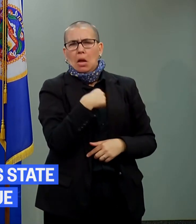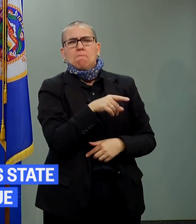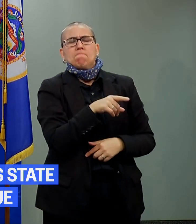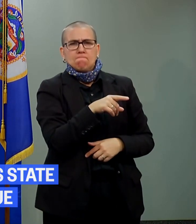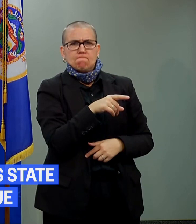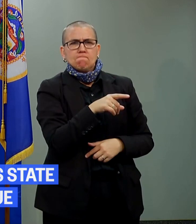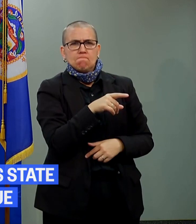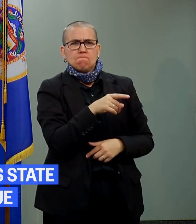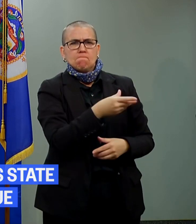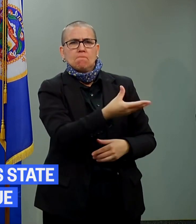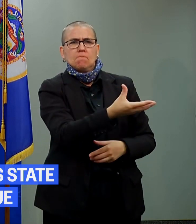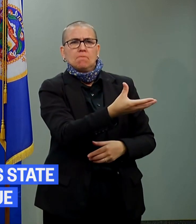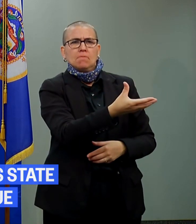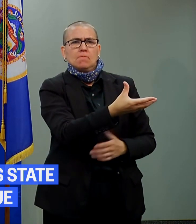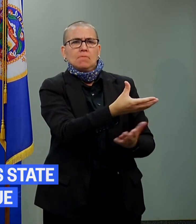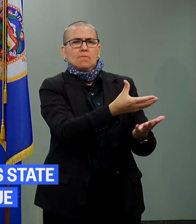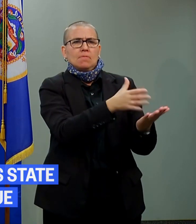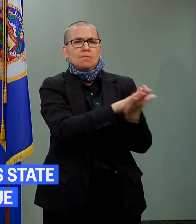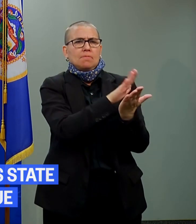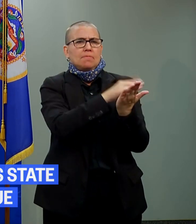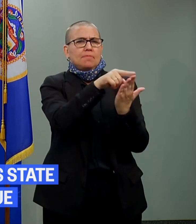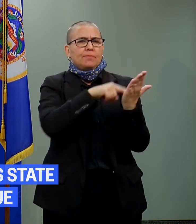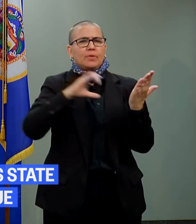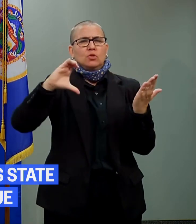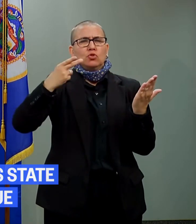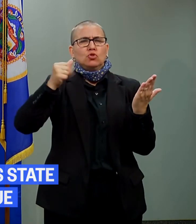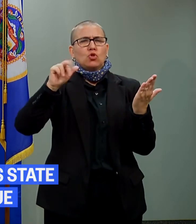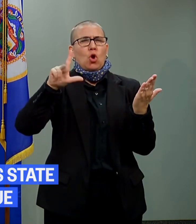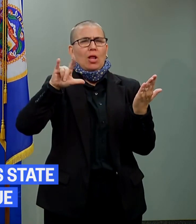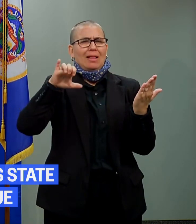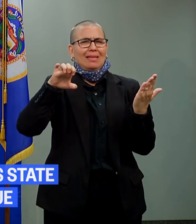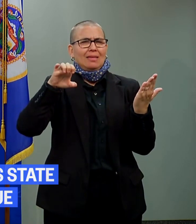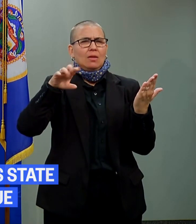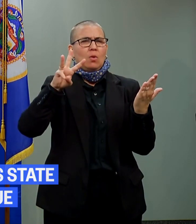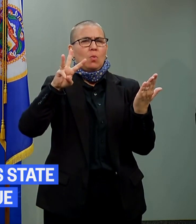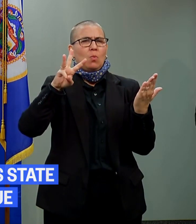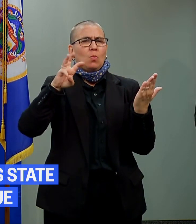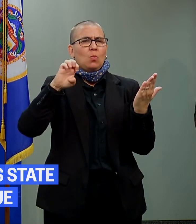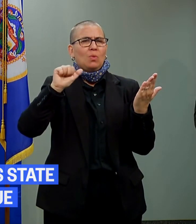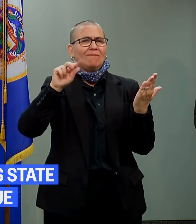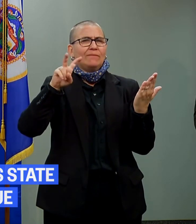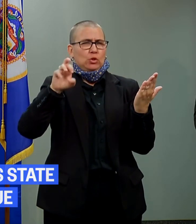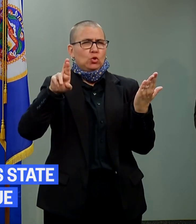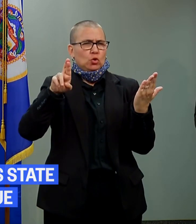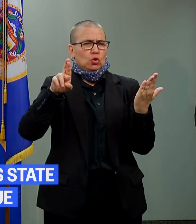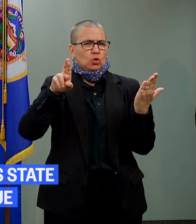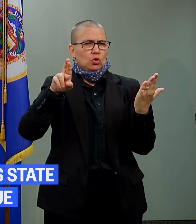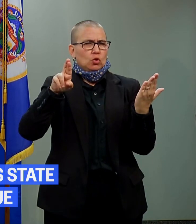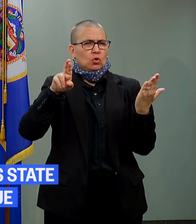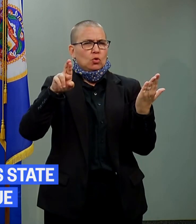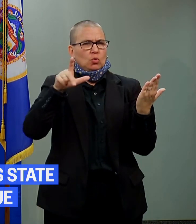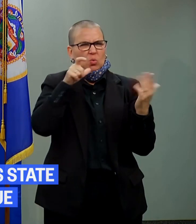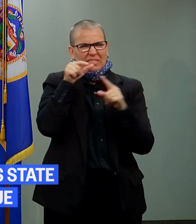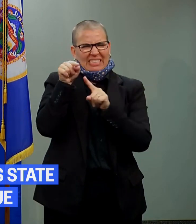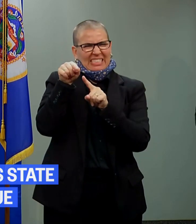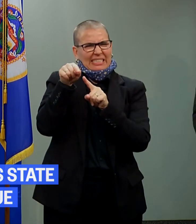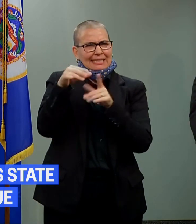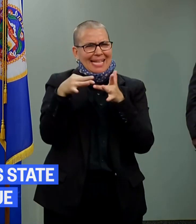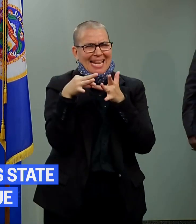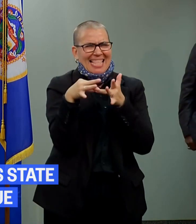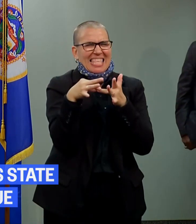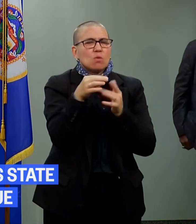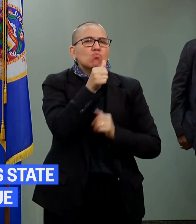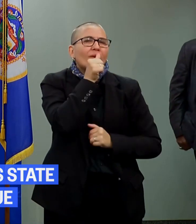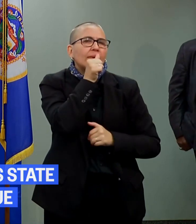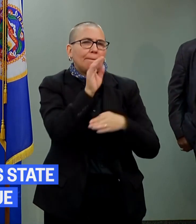communications from Charlie Weaver, who leads up our Minnesota Business Partnership, making note and helping us understand all of the private businesses who are already hurting in